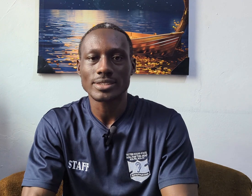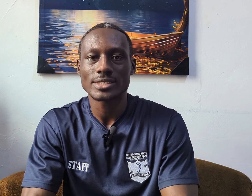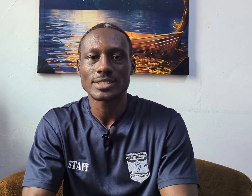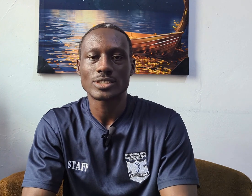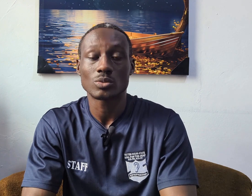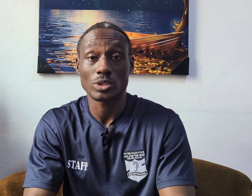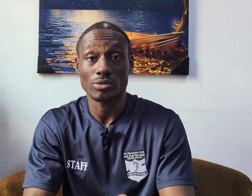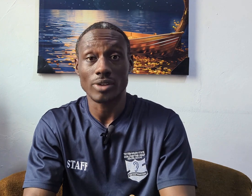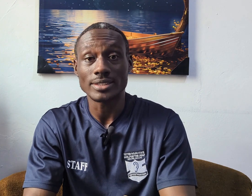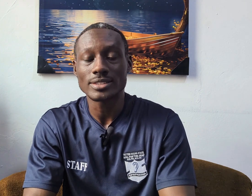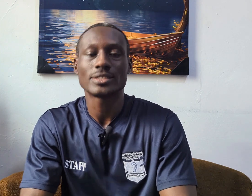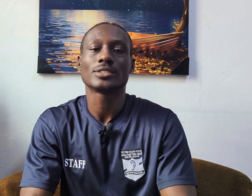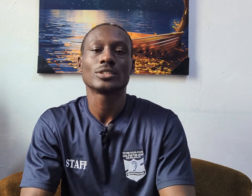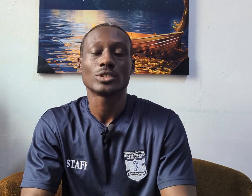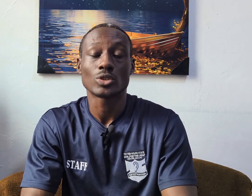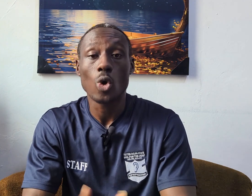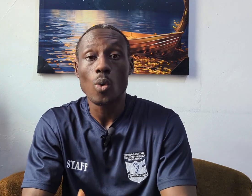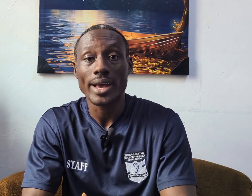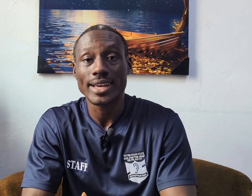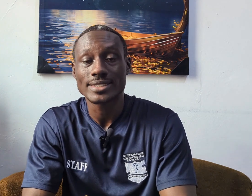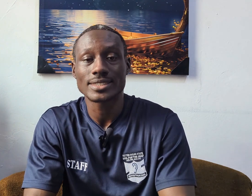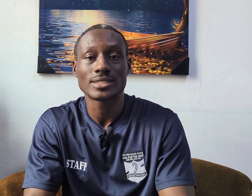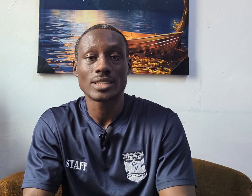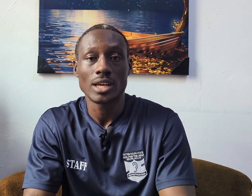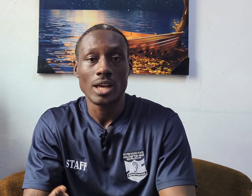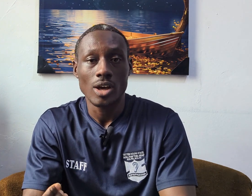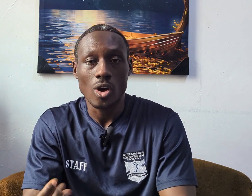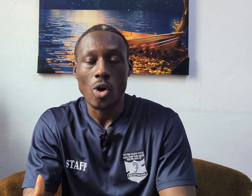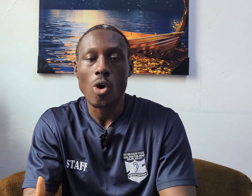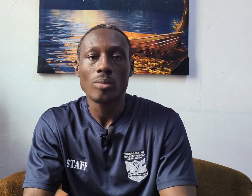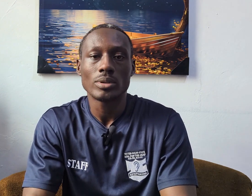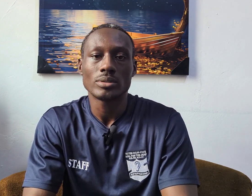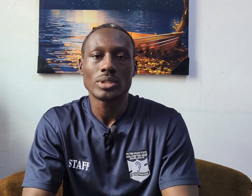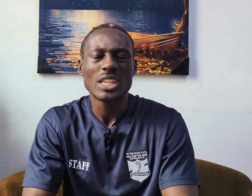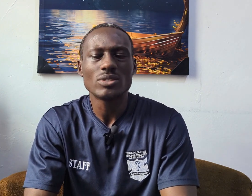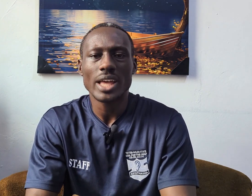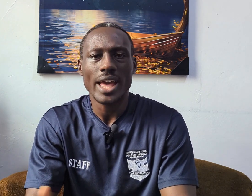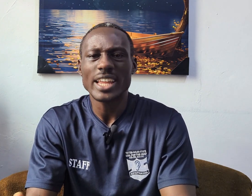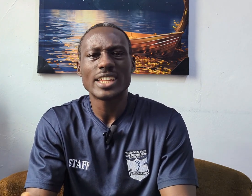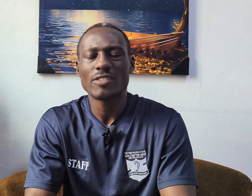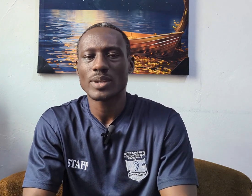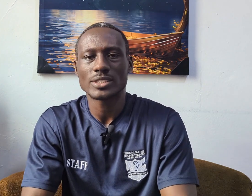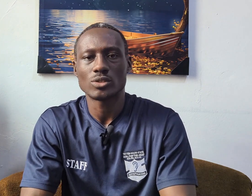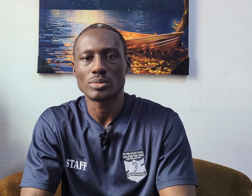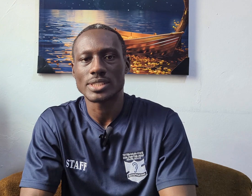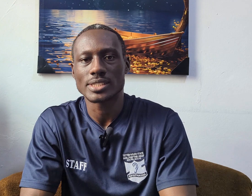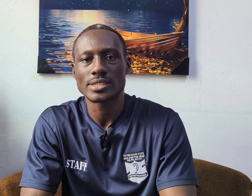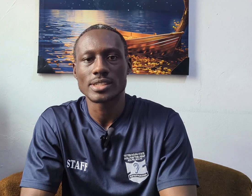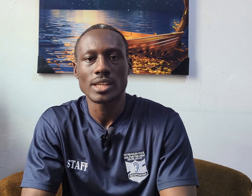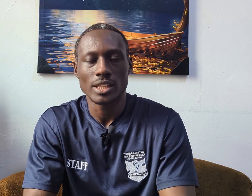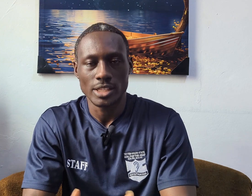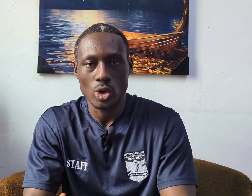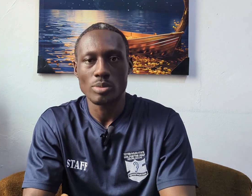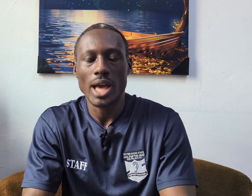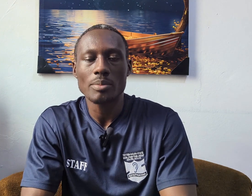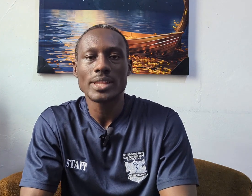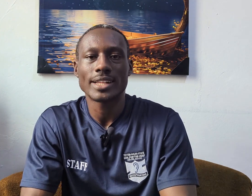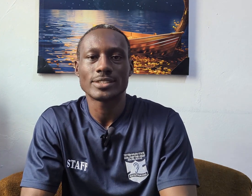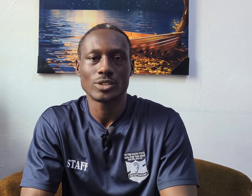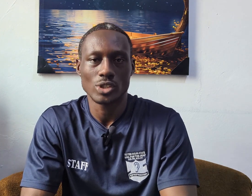practice this with your friends, co-workers, or even any deaf person you meet. They will be happy that